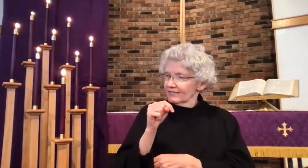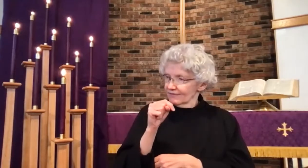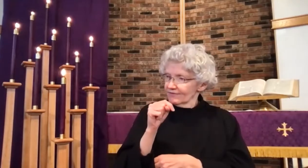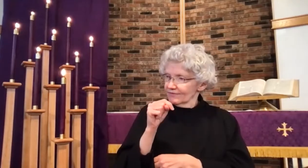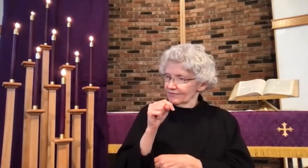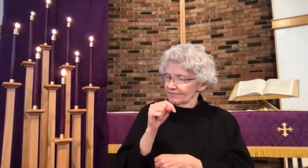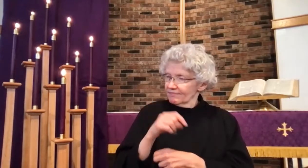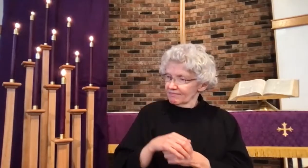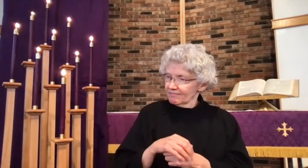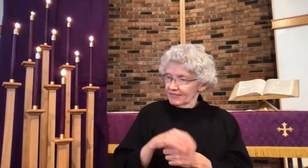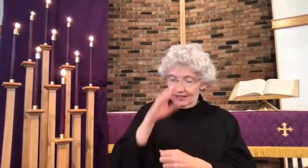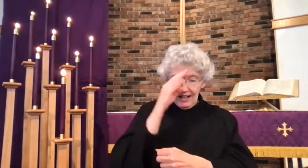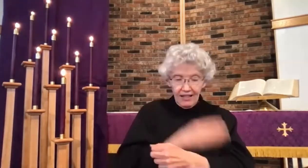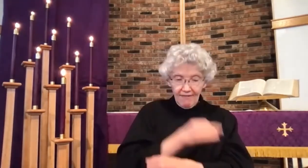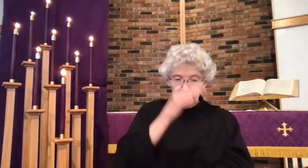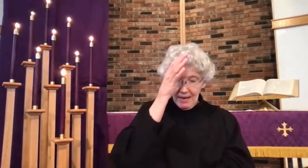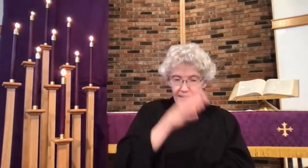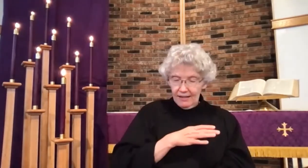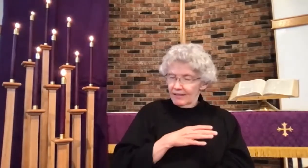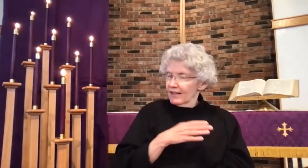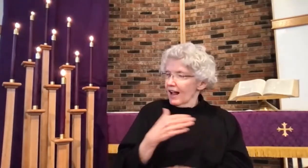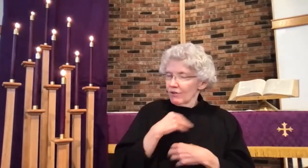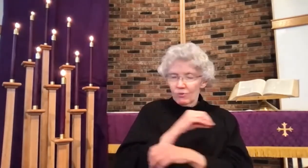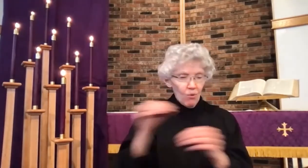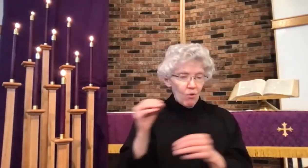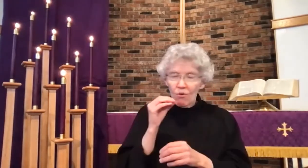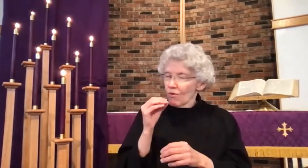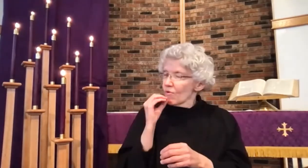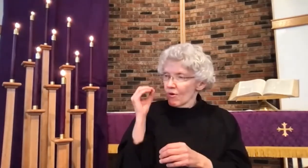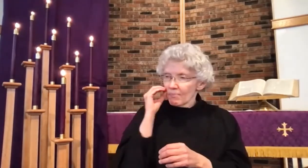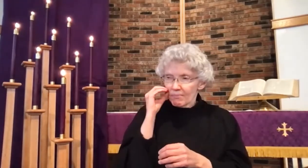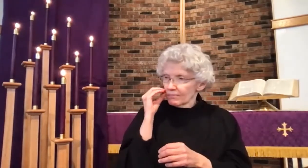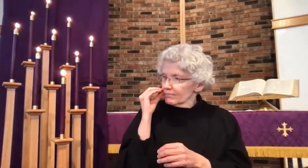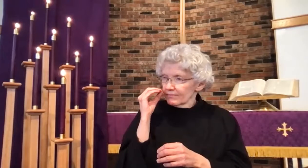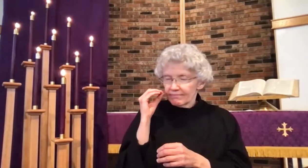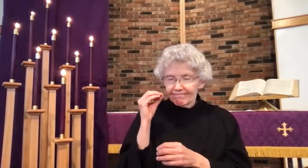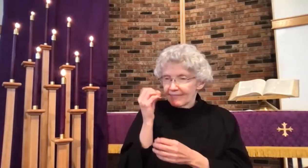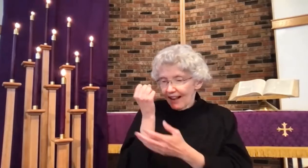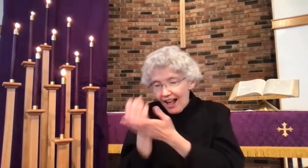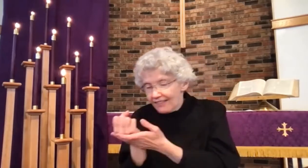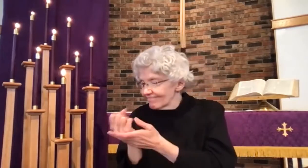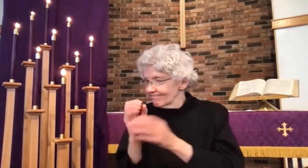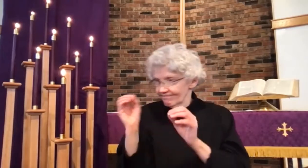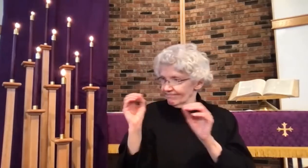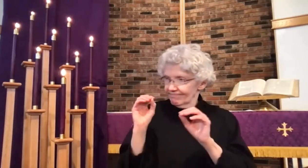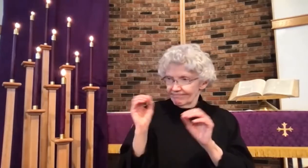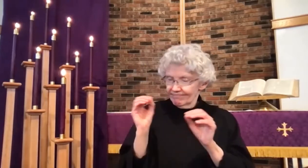Man has nowhere to lay his head."